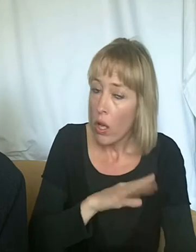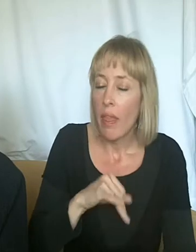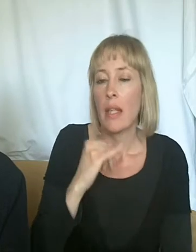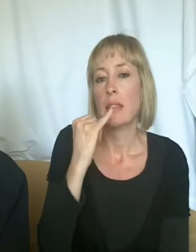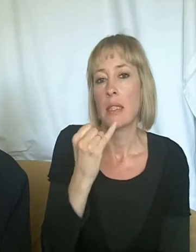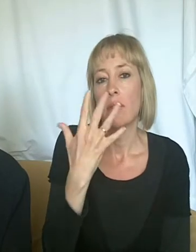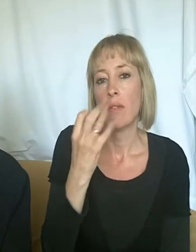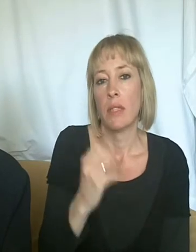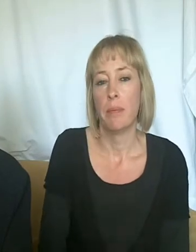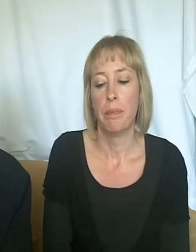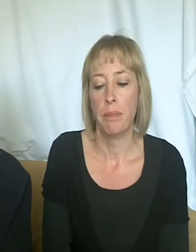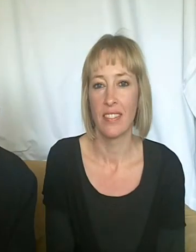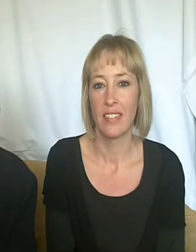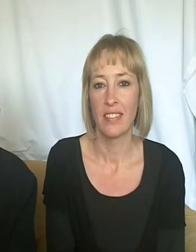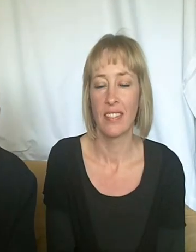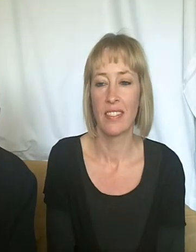650.